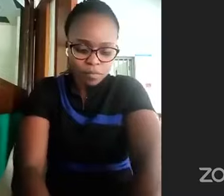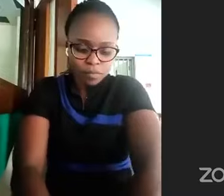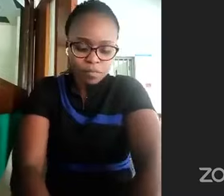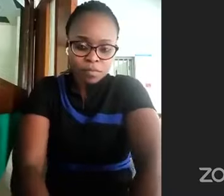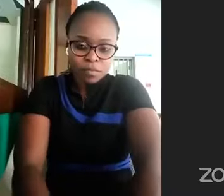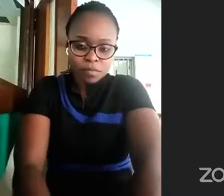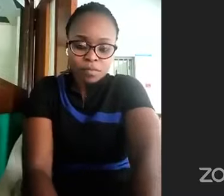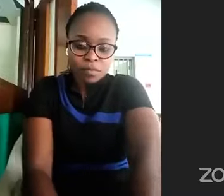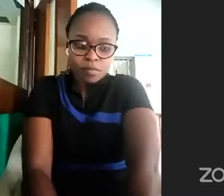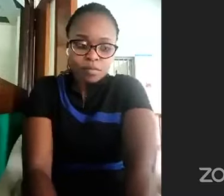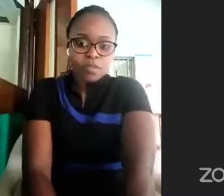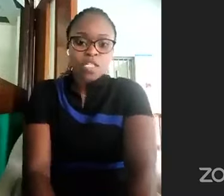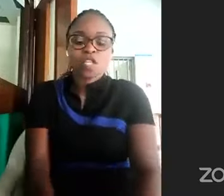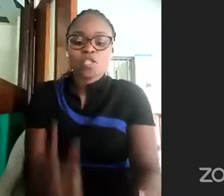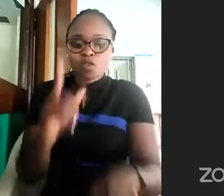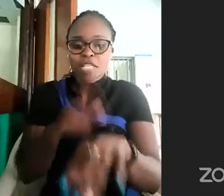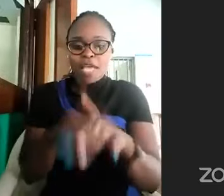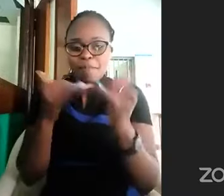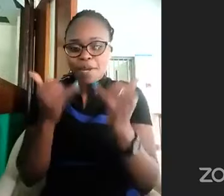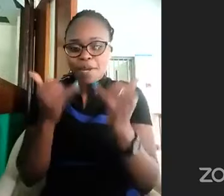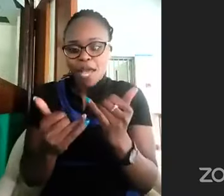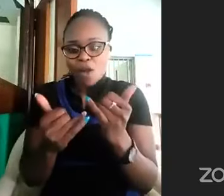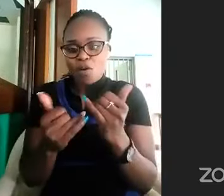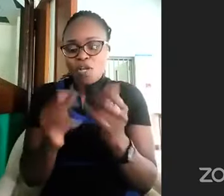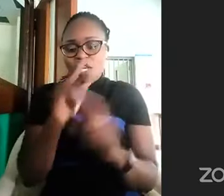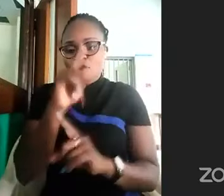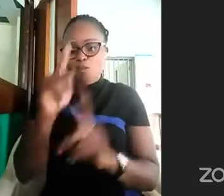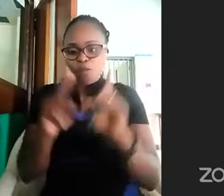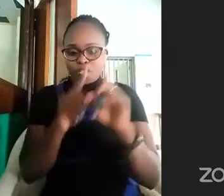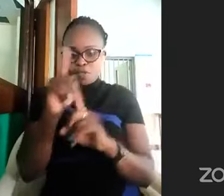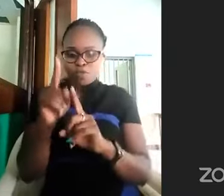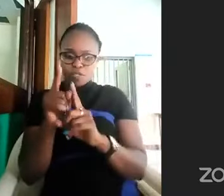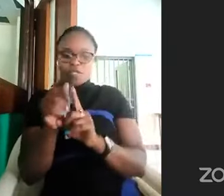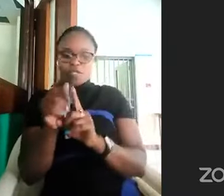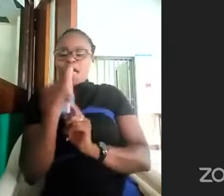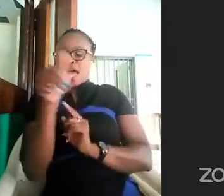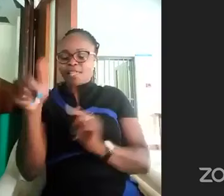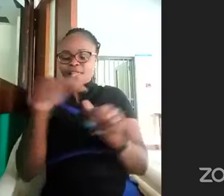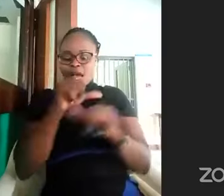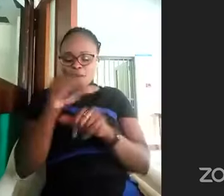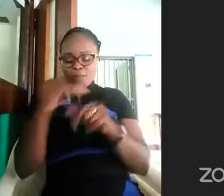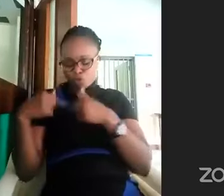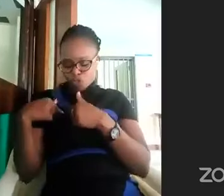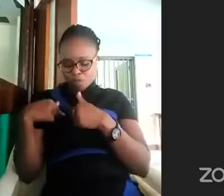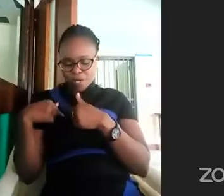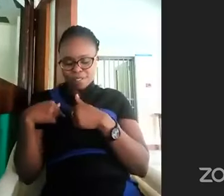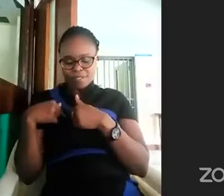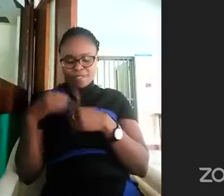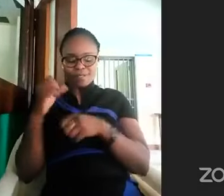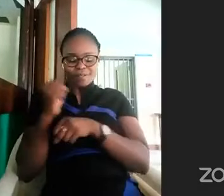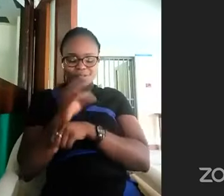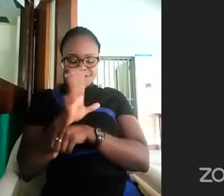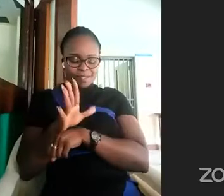to breast cancer. Somebody asked a question in regards to breast cancer. So to